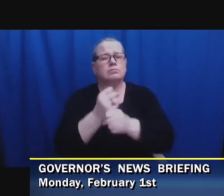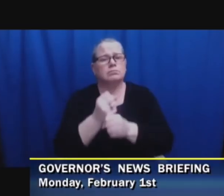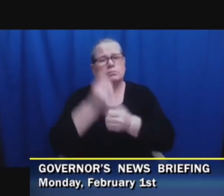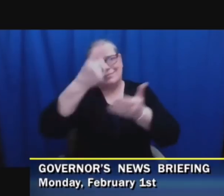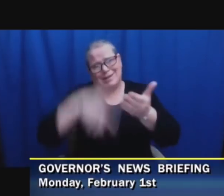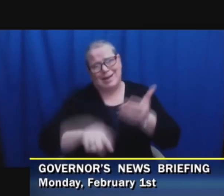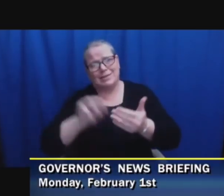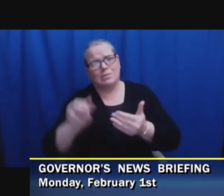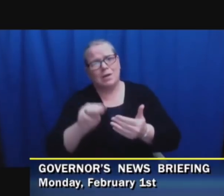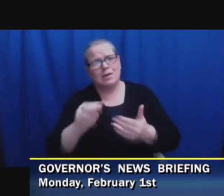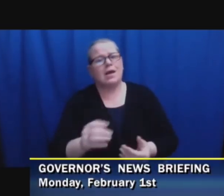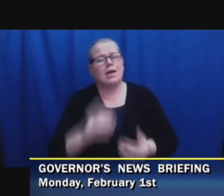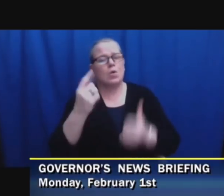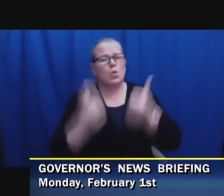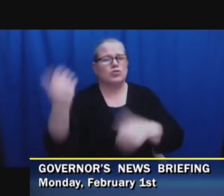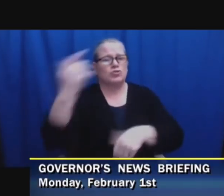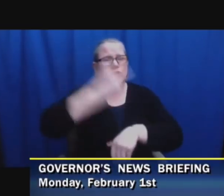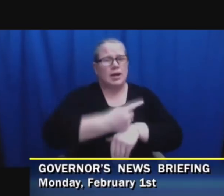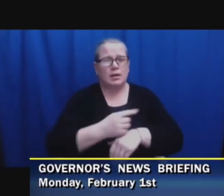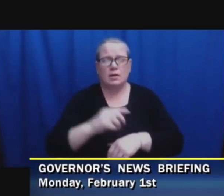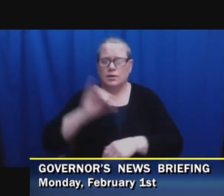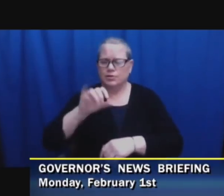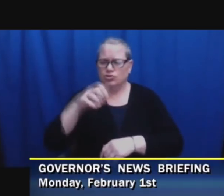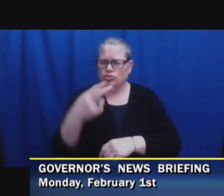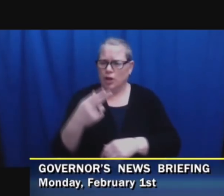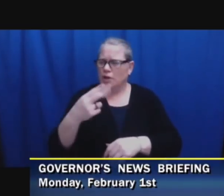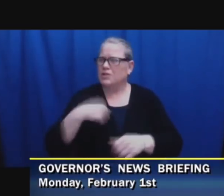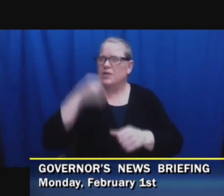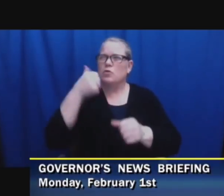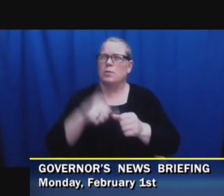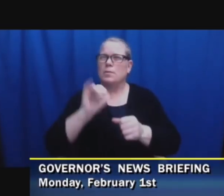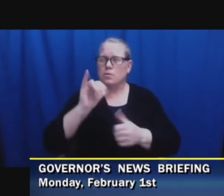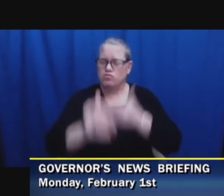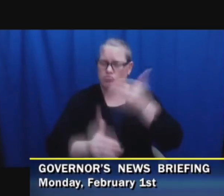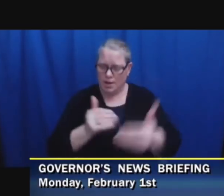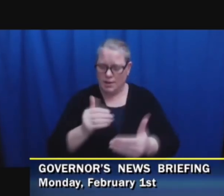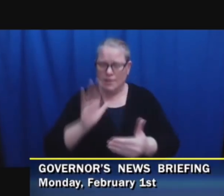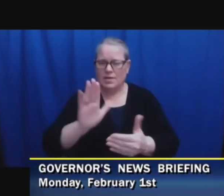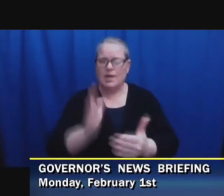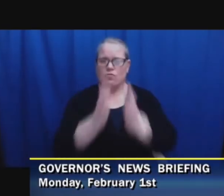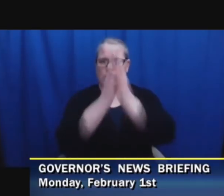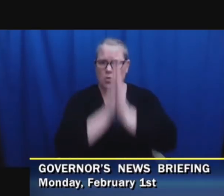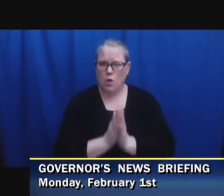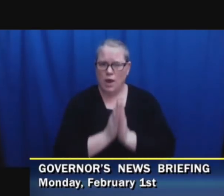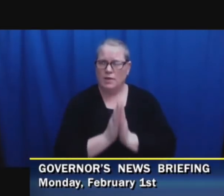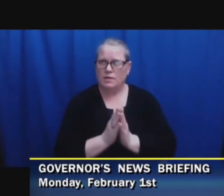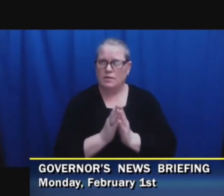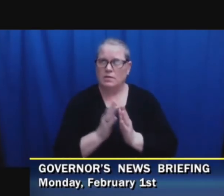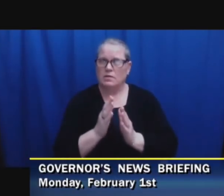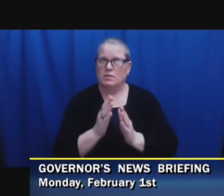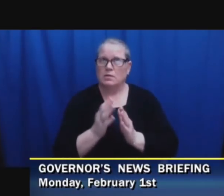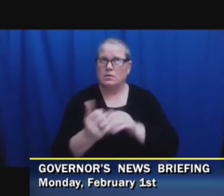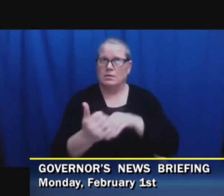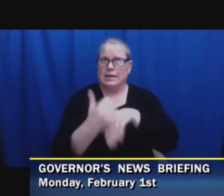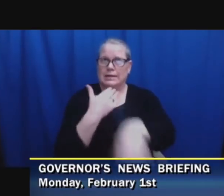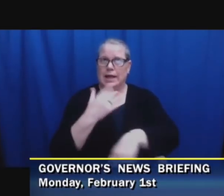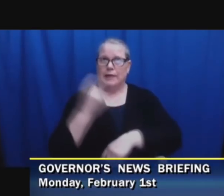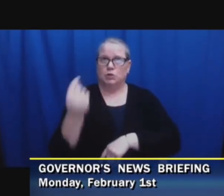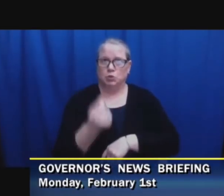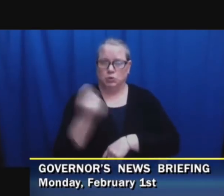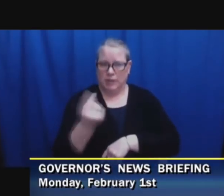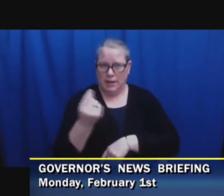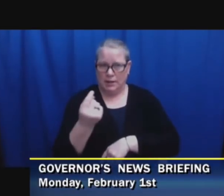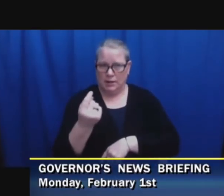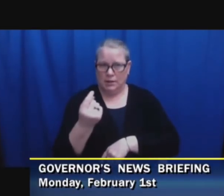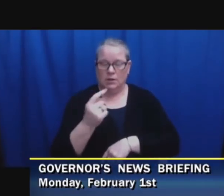So if I remember the process correctly, we asked for their requests on Tuesday. We reconcile